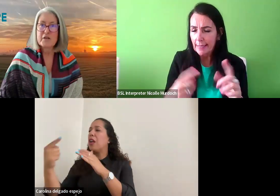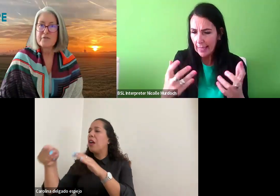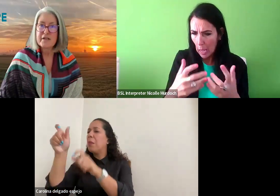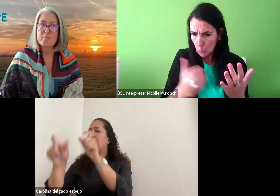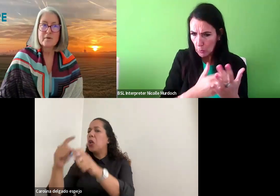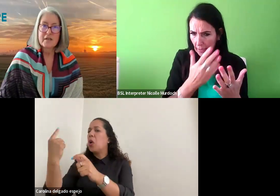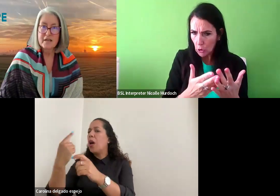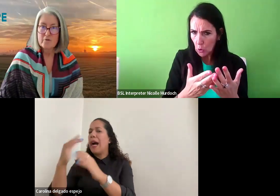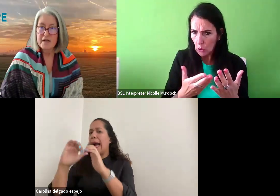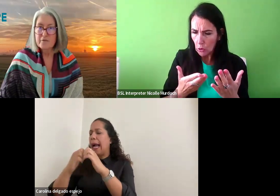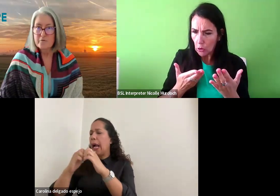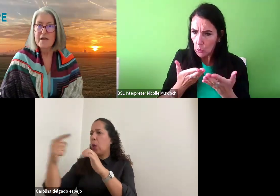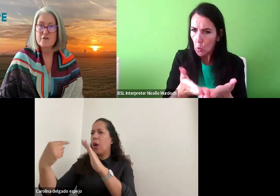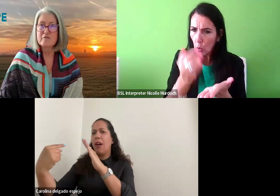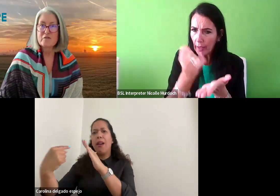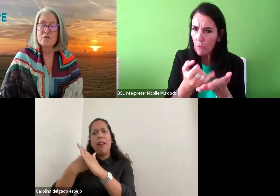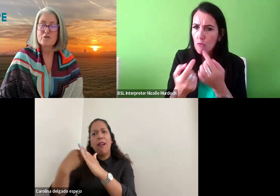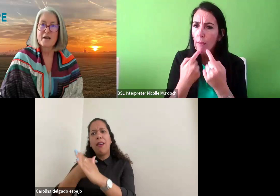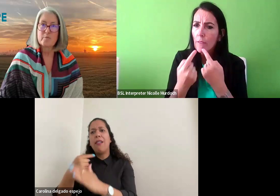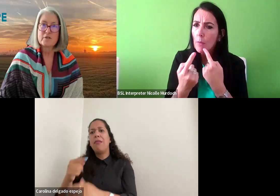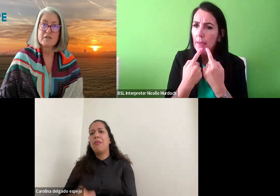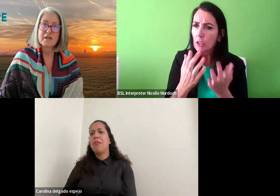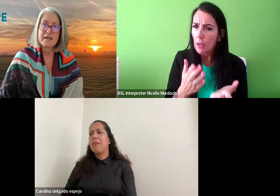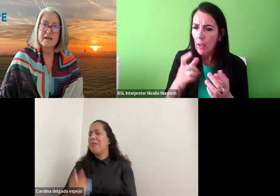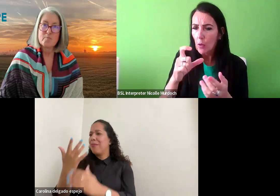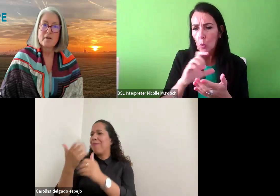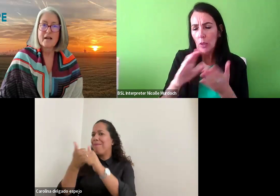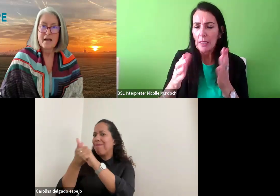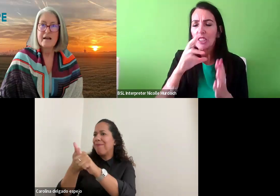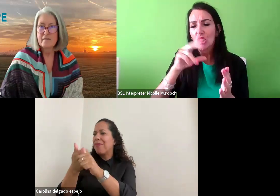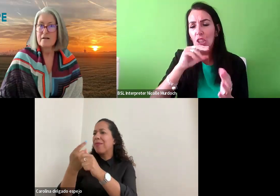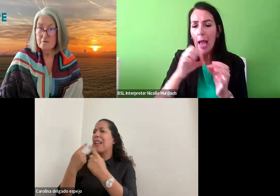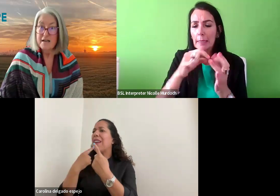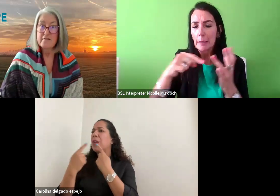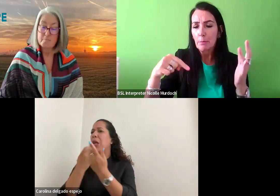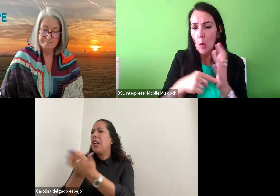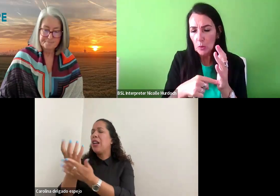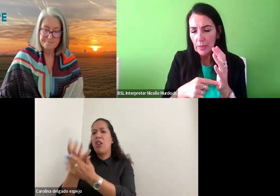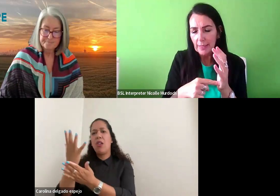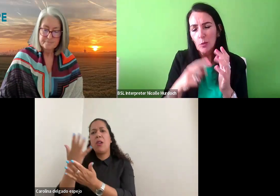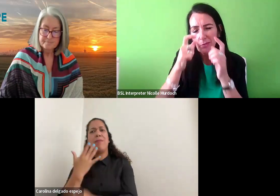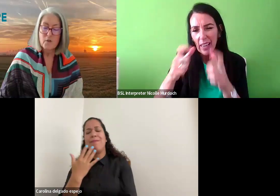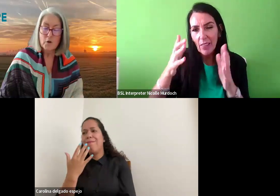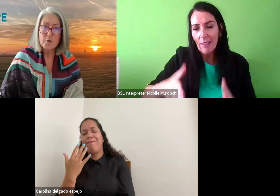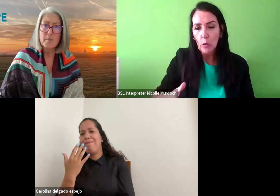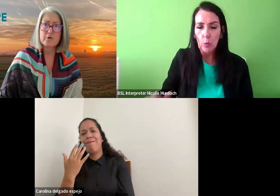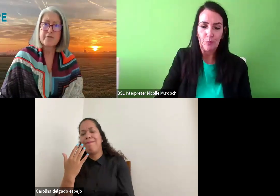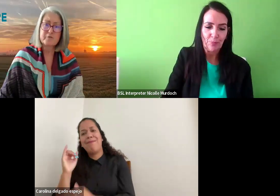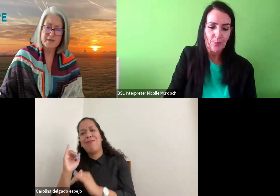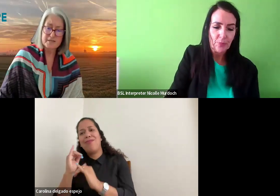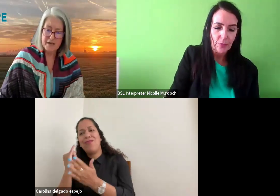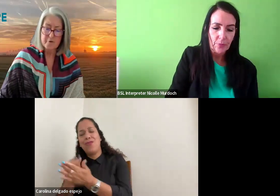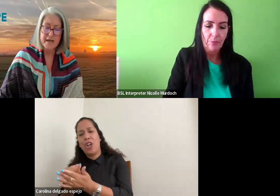sure you're not giving them incorrect information through your chatbot and create harm? On a more